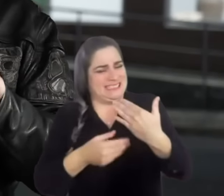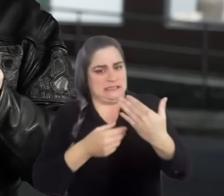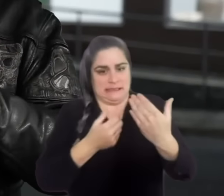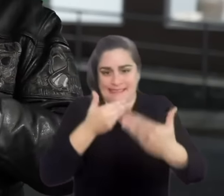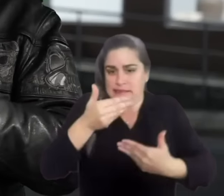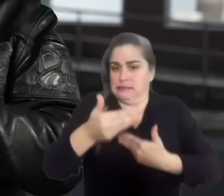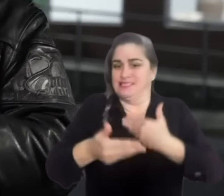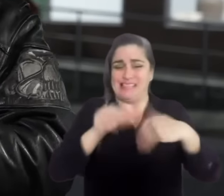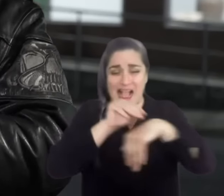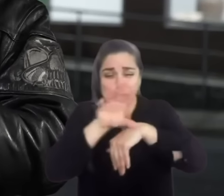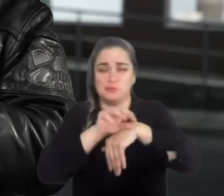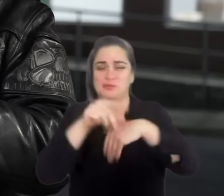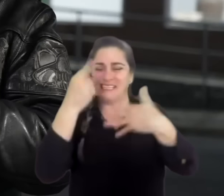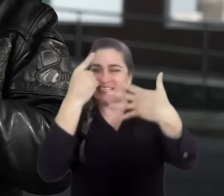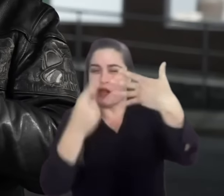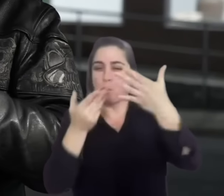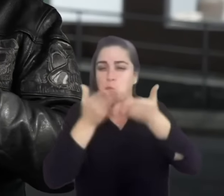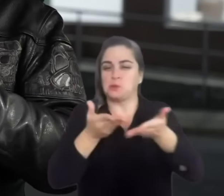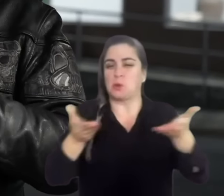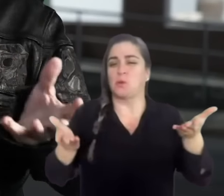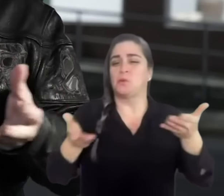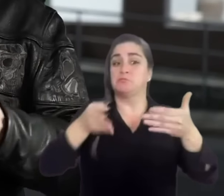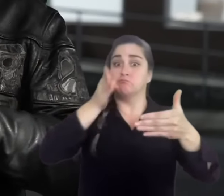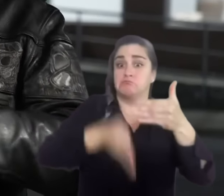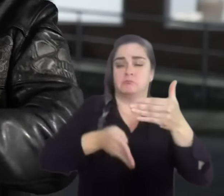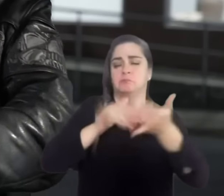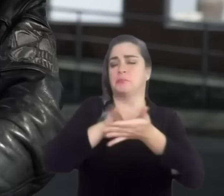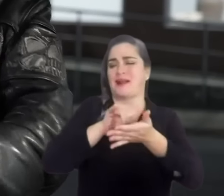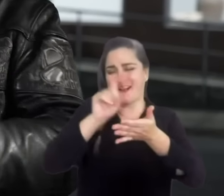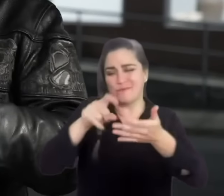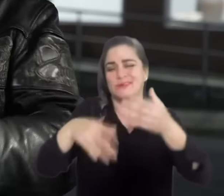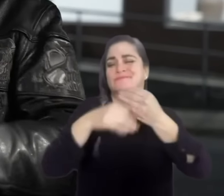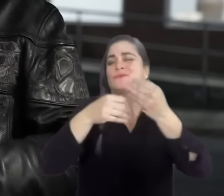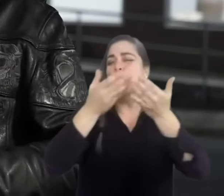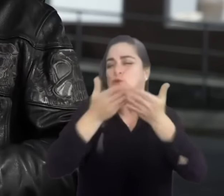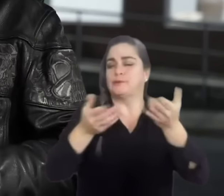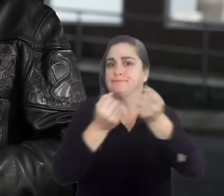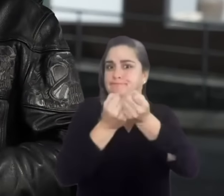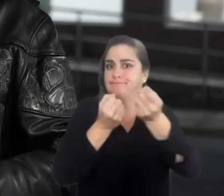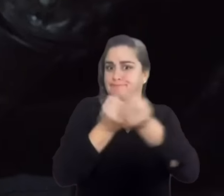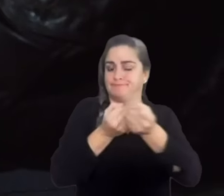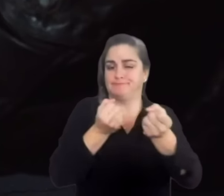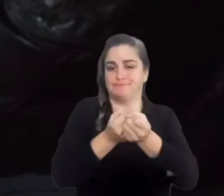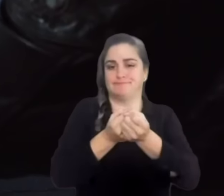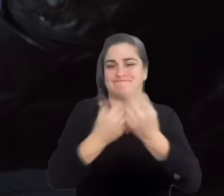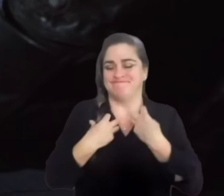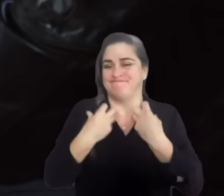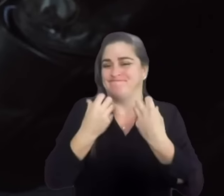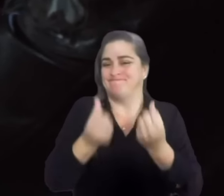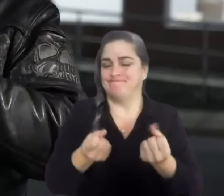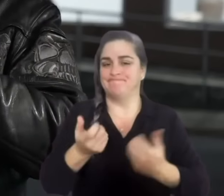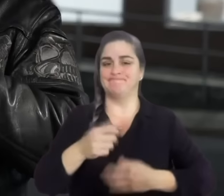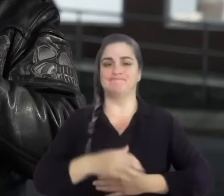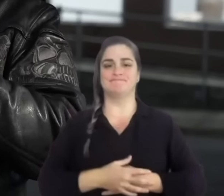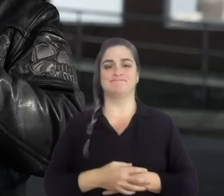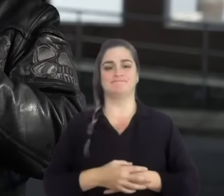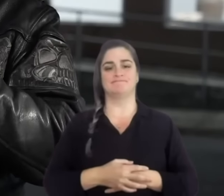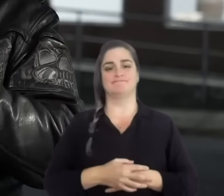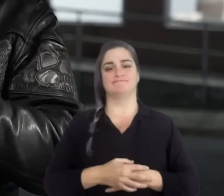be able to heal. There's going to be counseling that's needed and all of that. So, I know they have a long way to go. You know, we can't